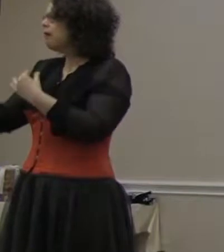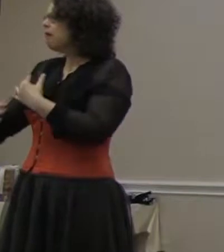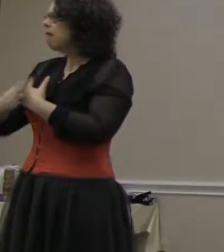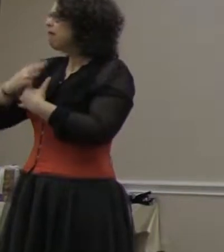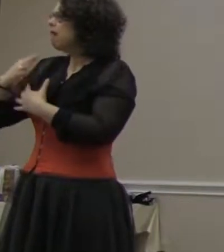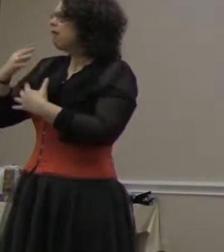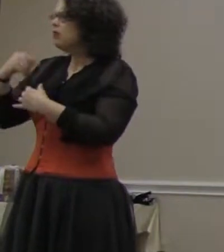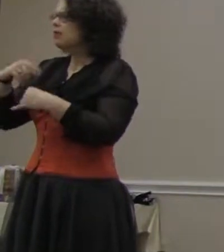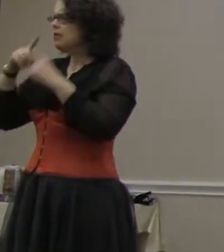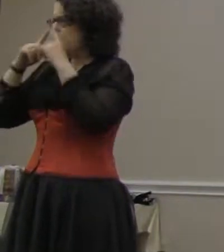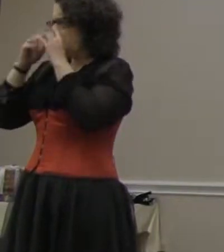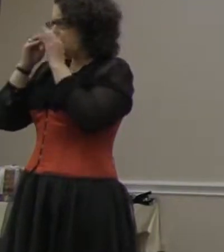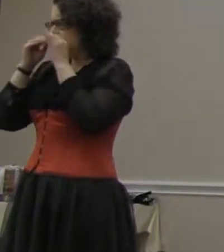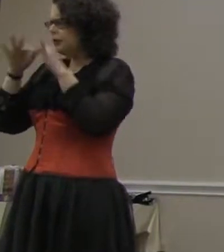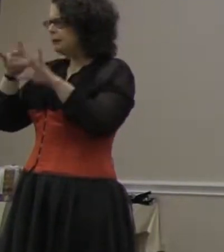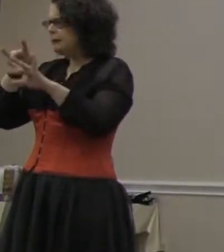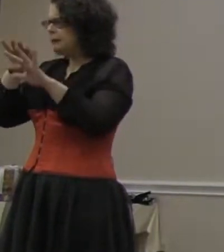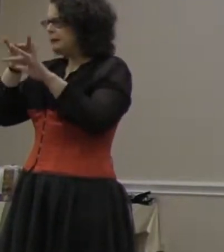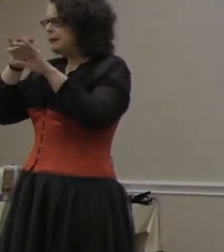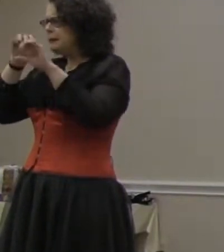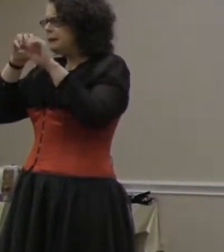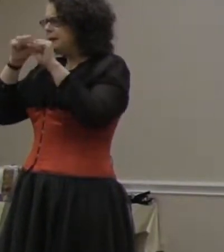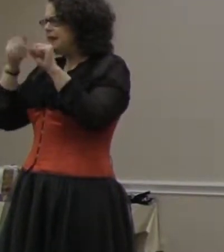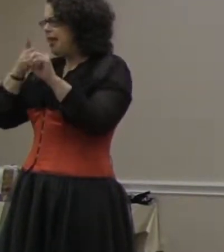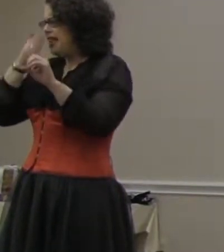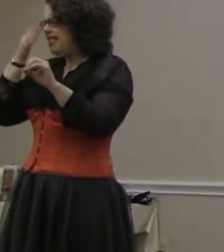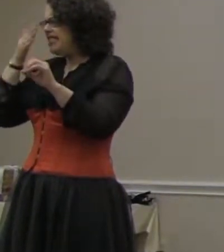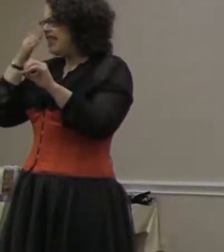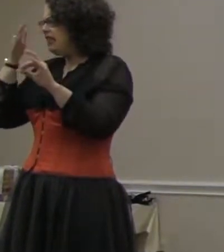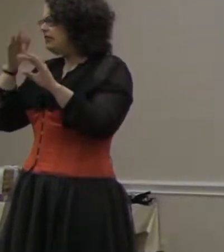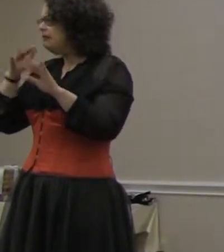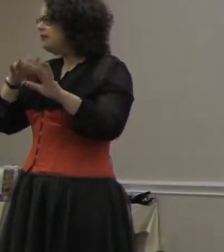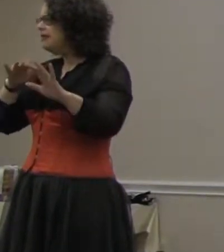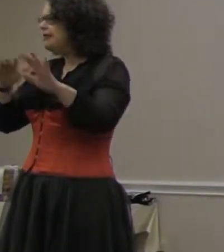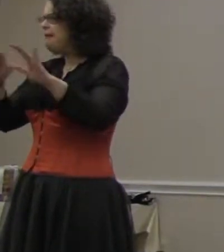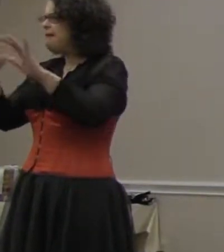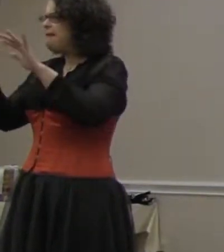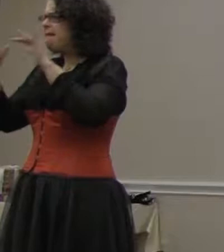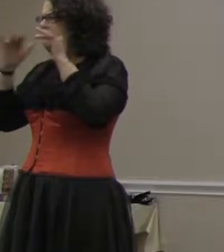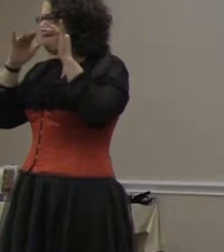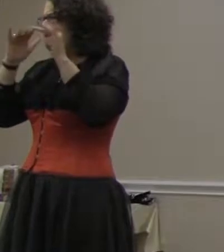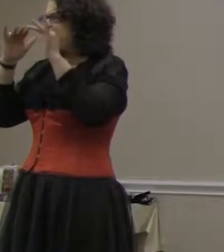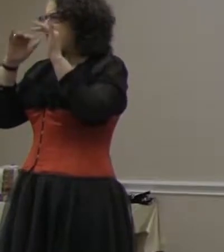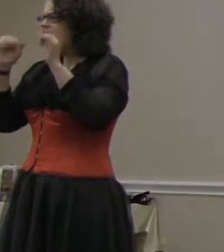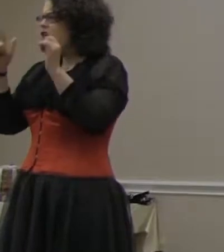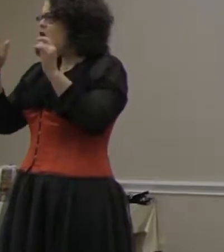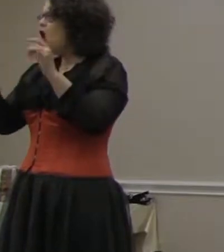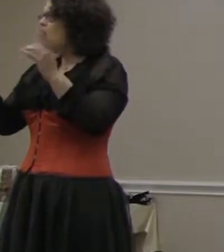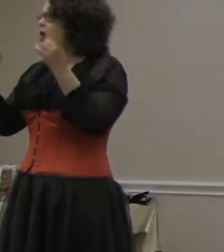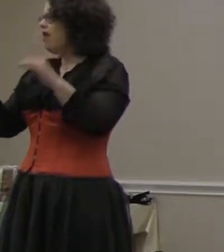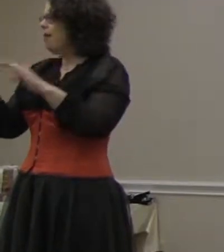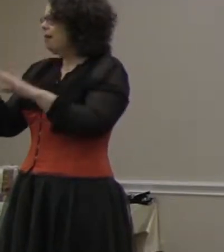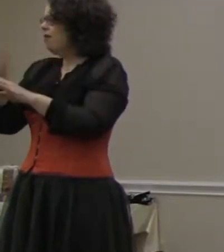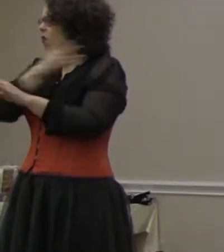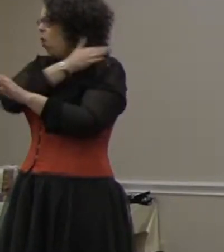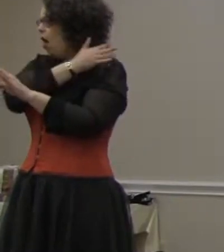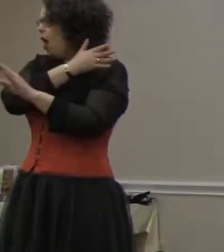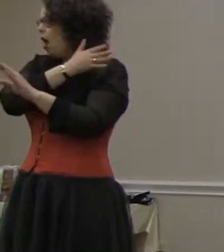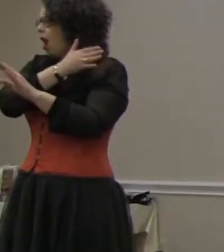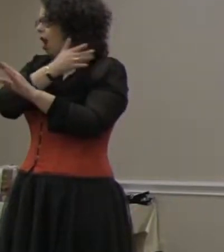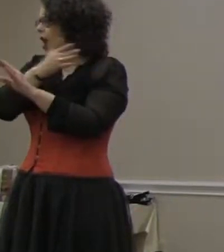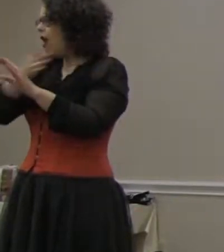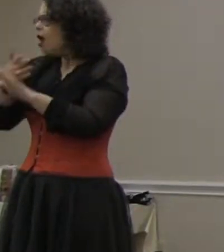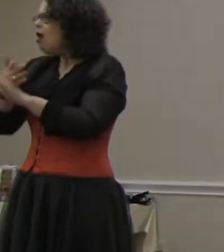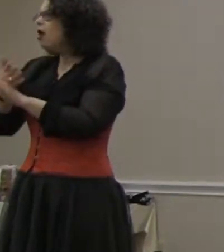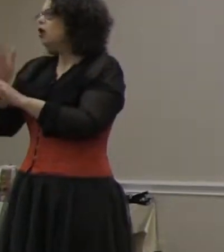our nostrils fill with the scent and sense of all who have come before us in